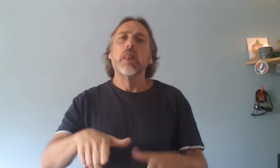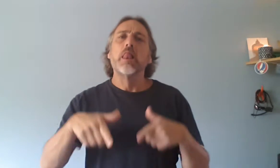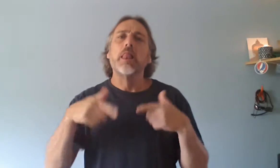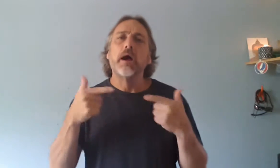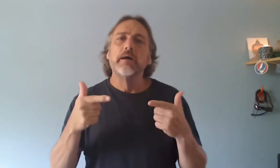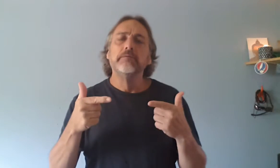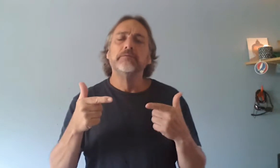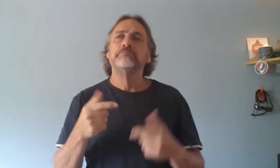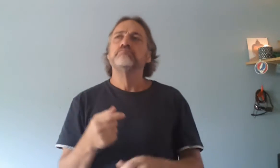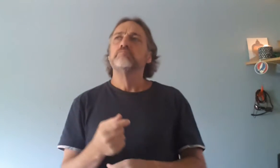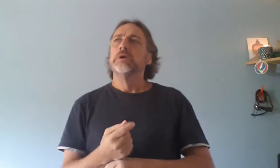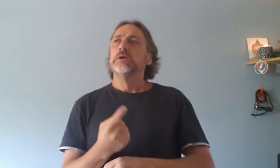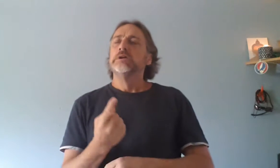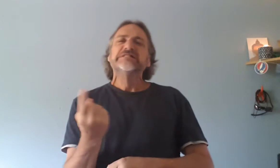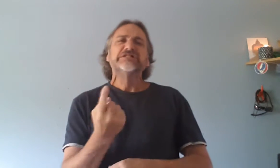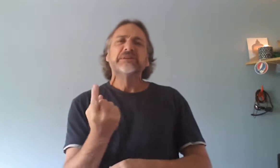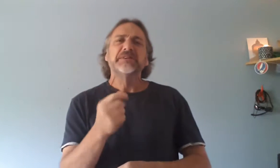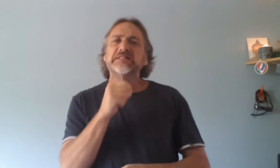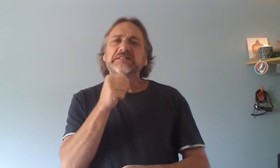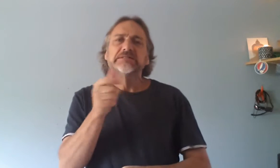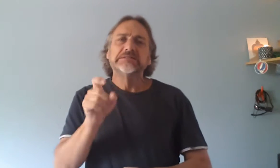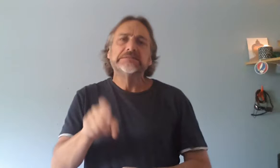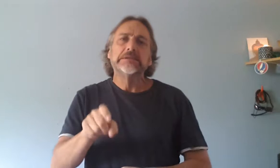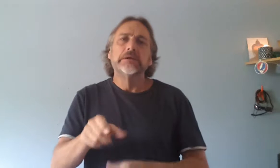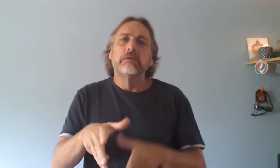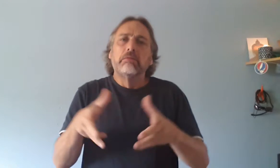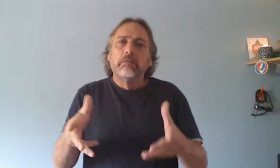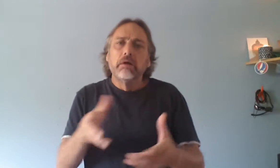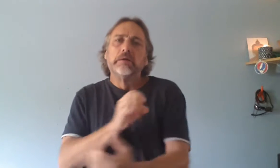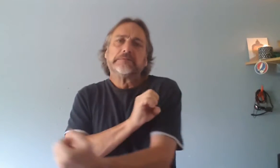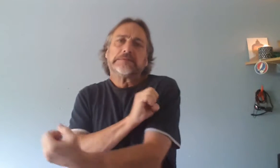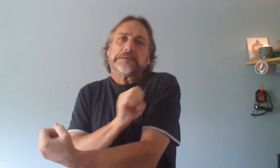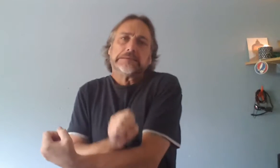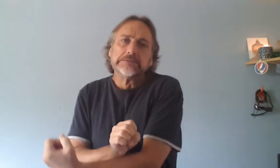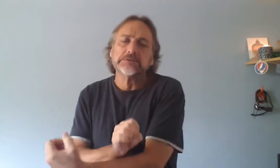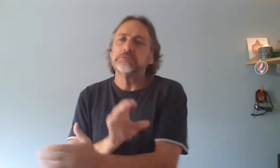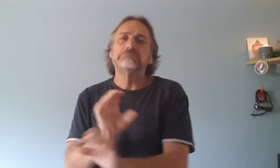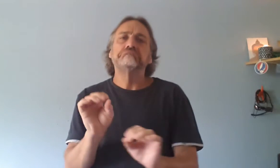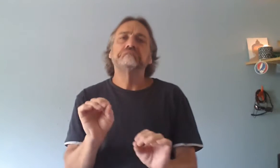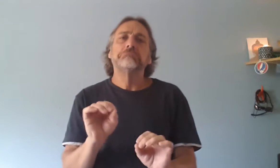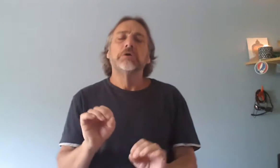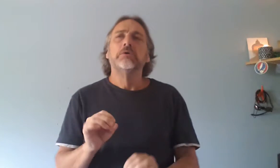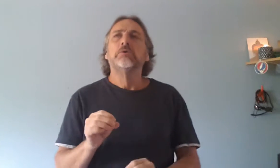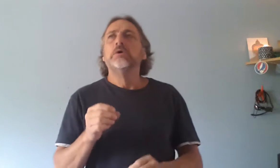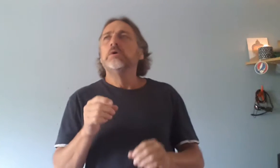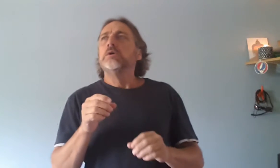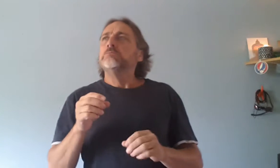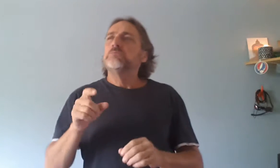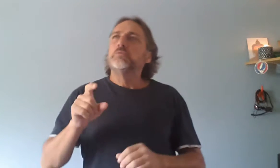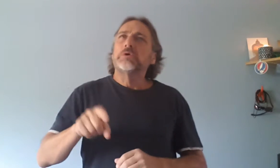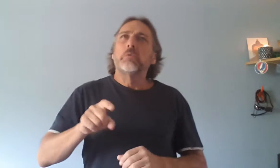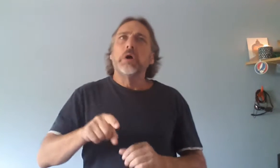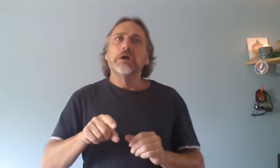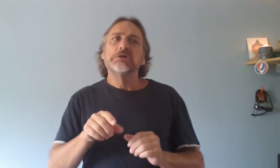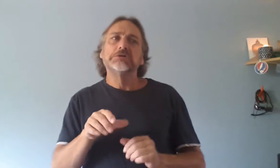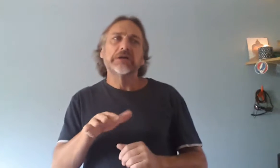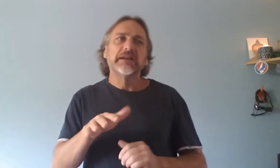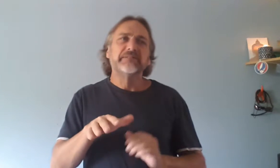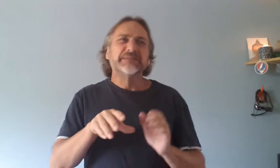that doesn't involve a lot of energy. It involves kind of cultivating